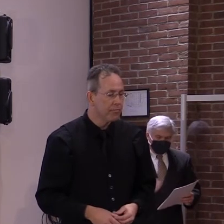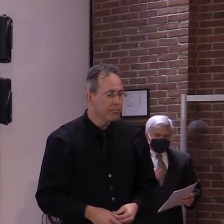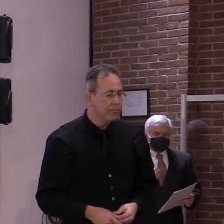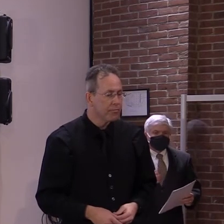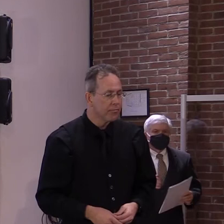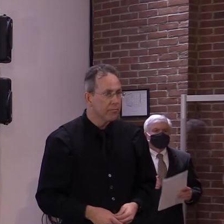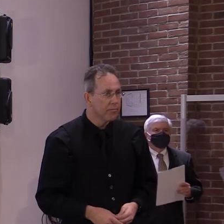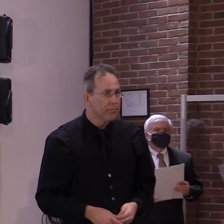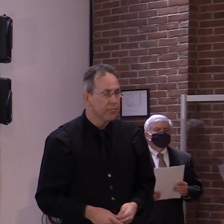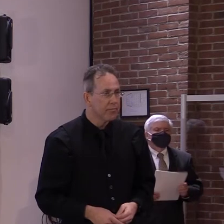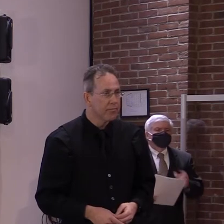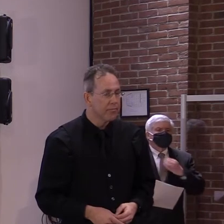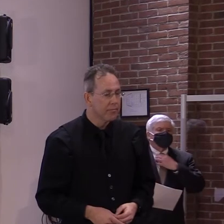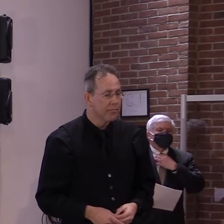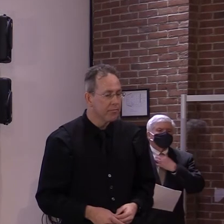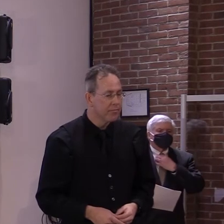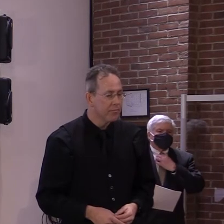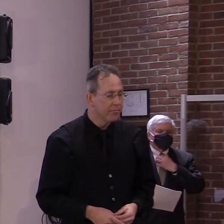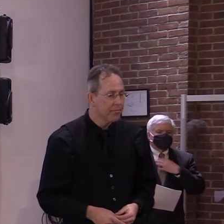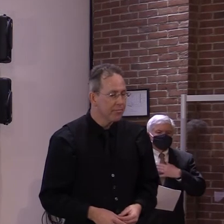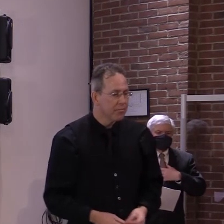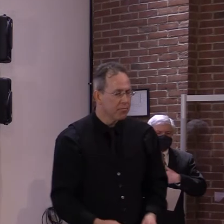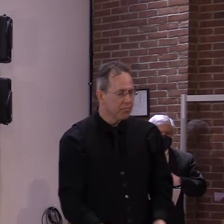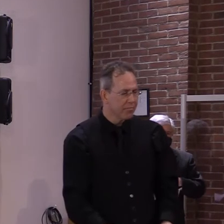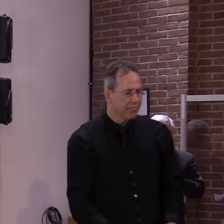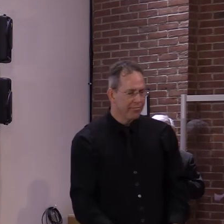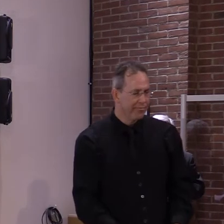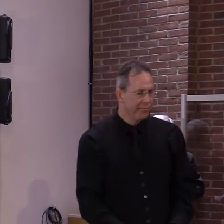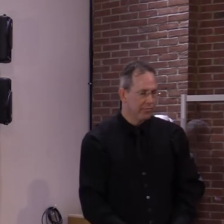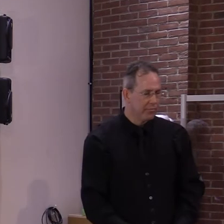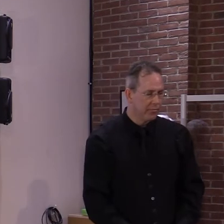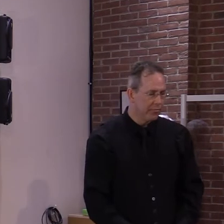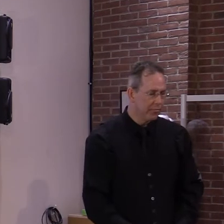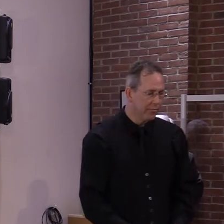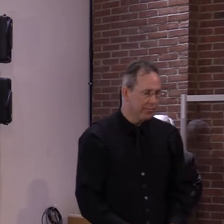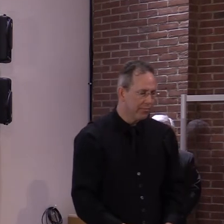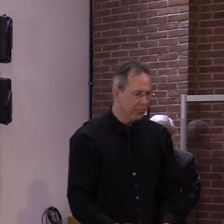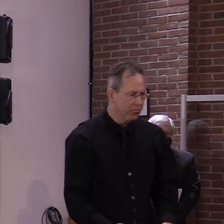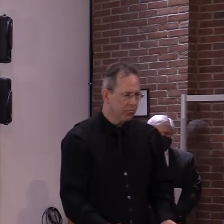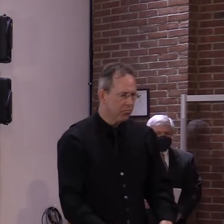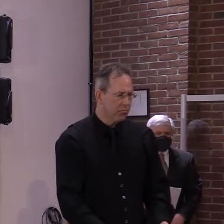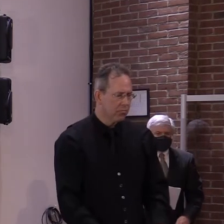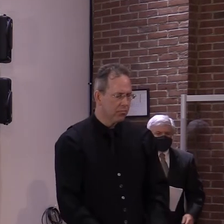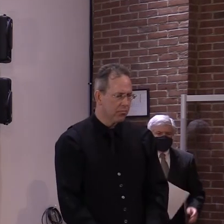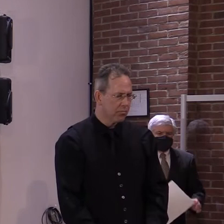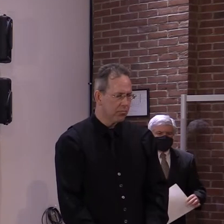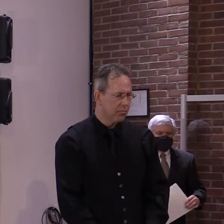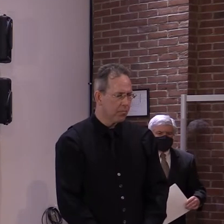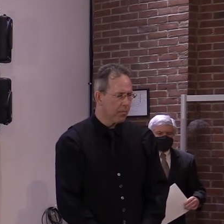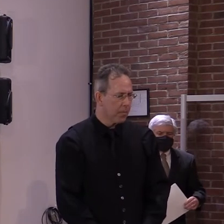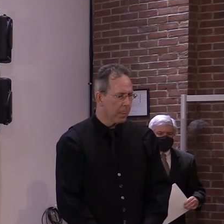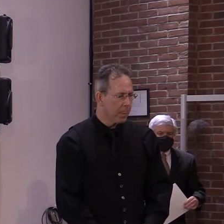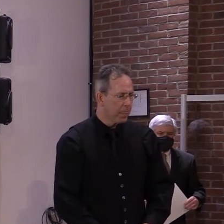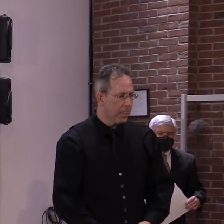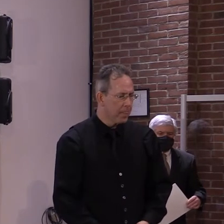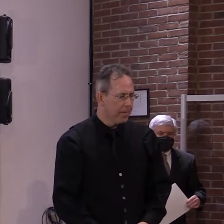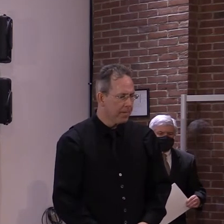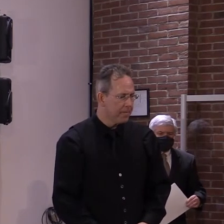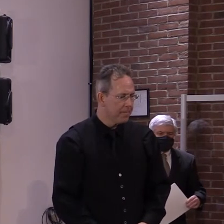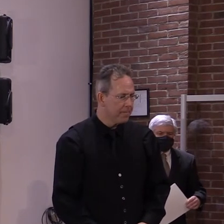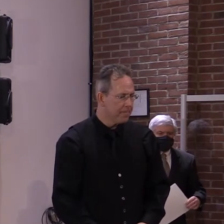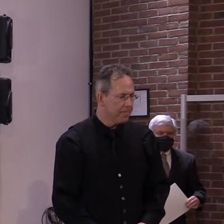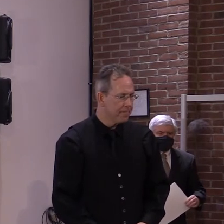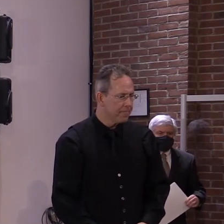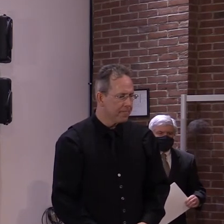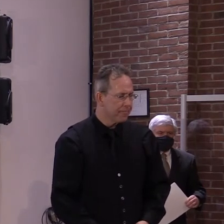uh good morning you've kind of touched on this but i i just like you to address some of the frustration that we